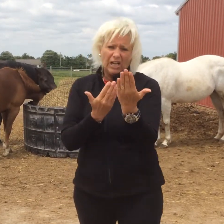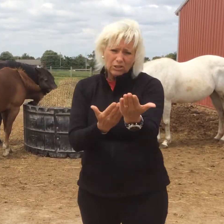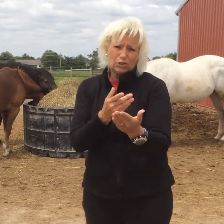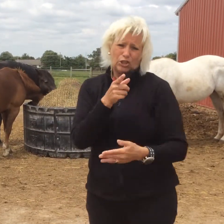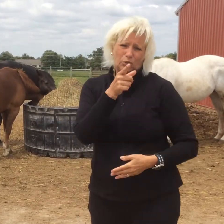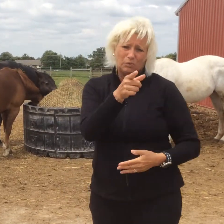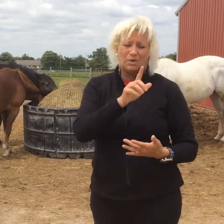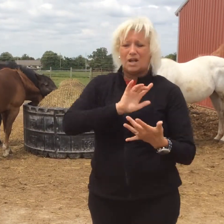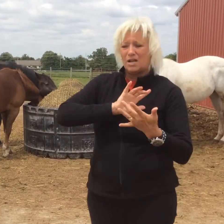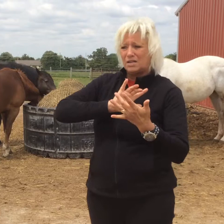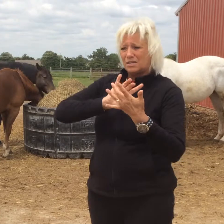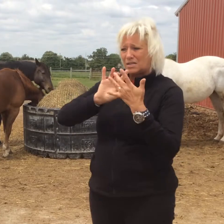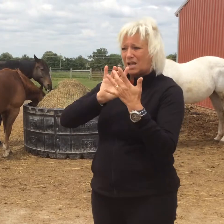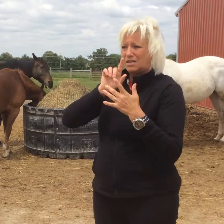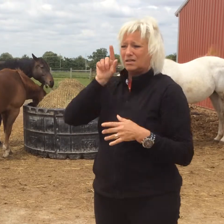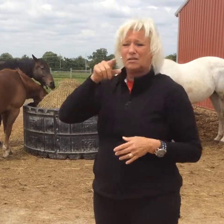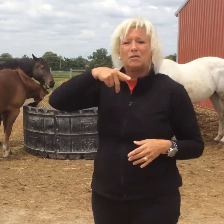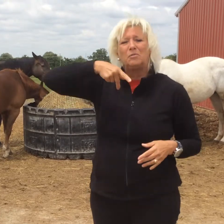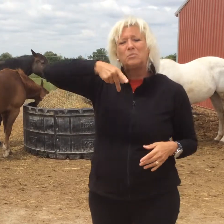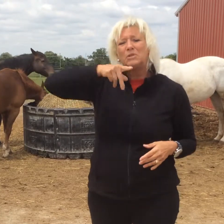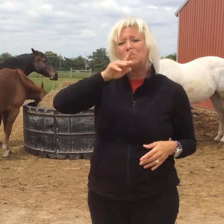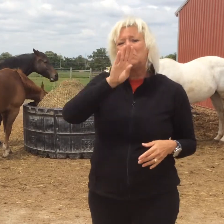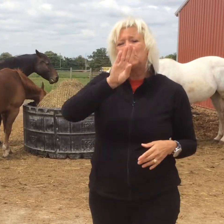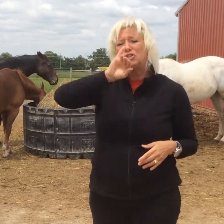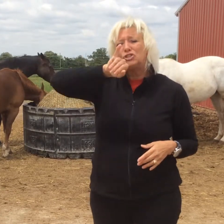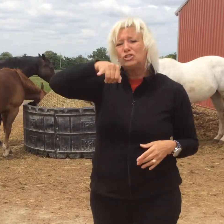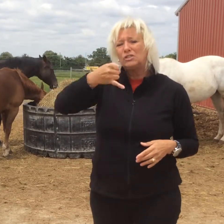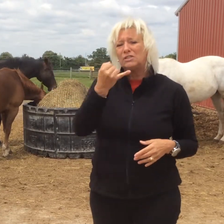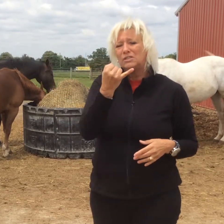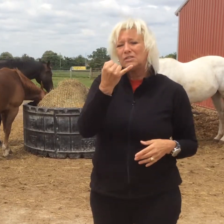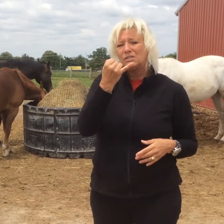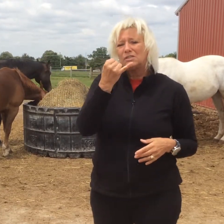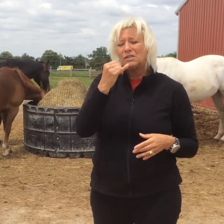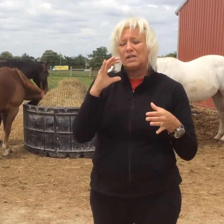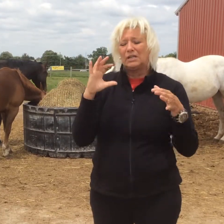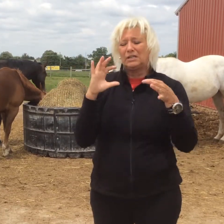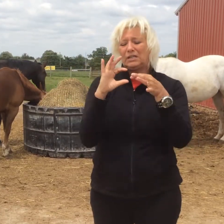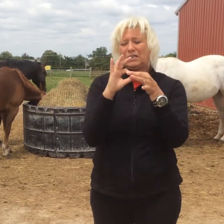I suggest that you contact PBJ Connections